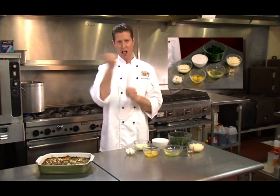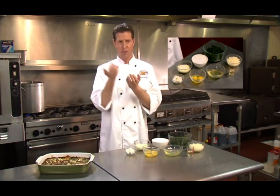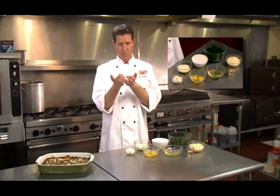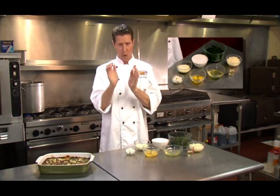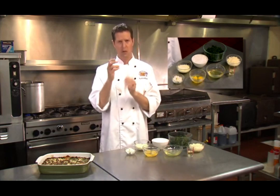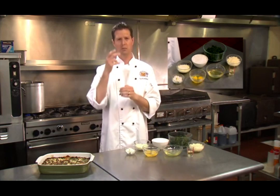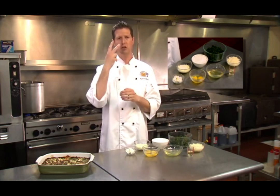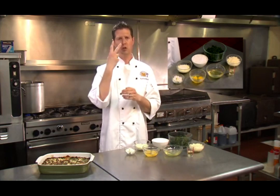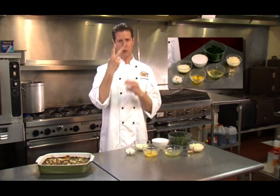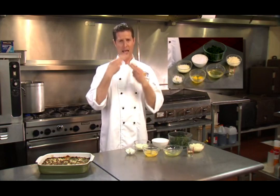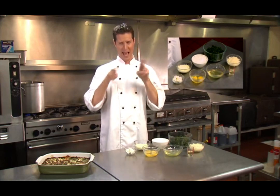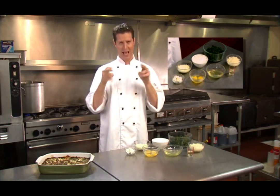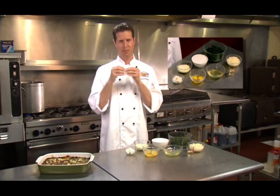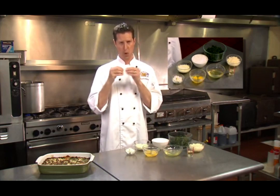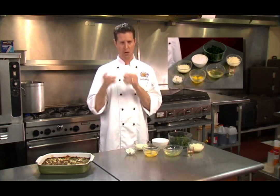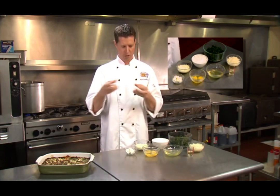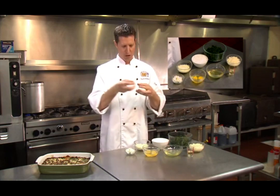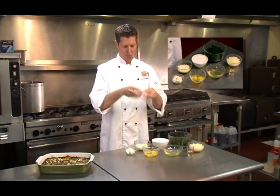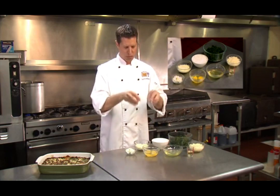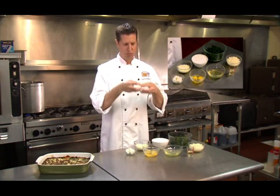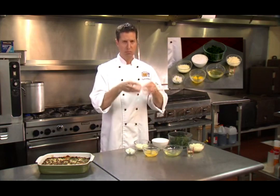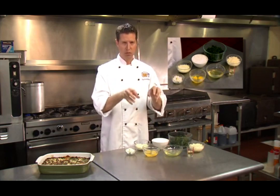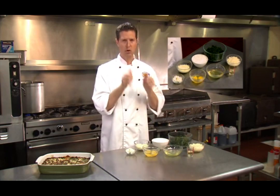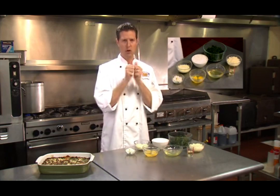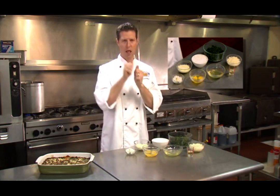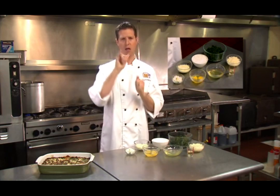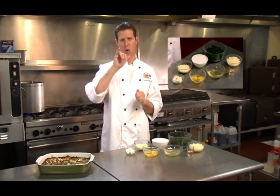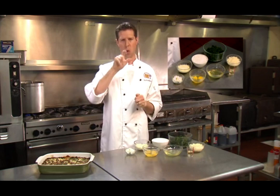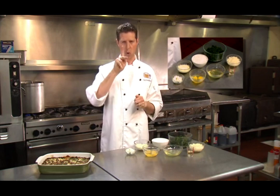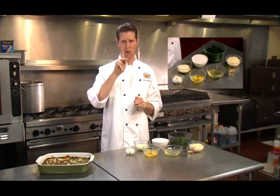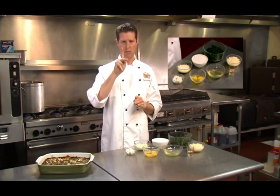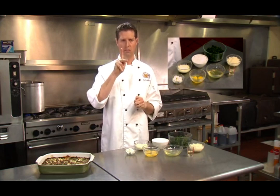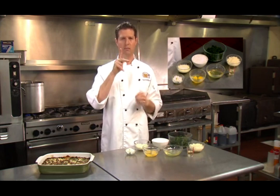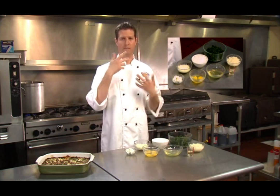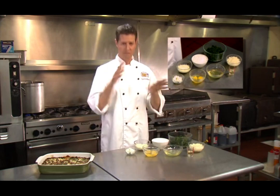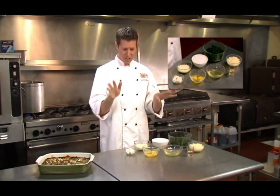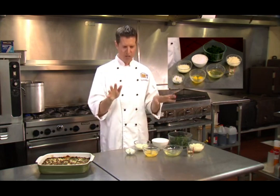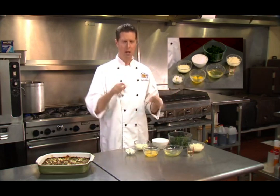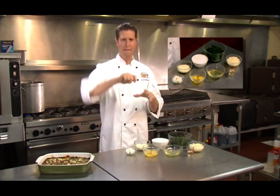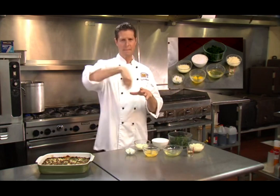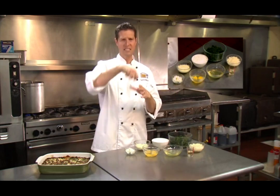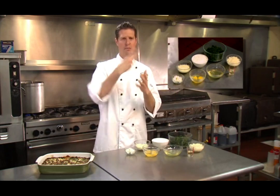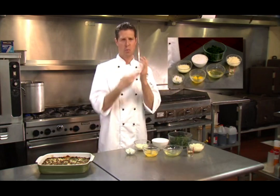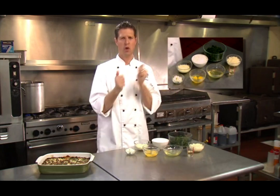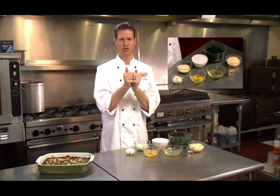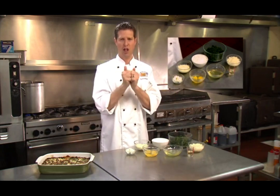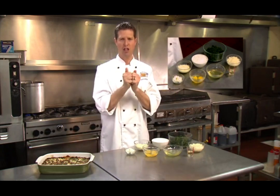Get another bowl and add 2 more whole eggs with the yolks to the egg white mixture and mix.